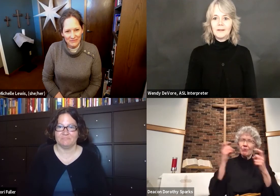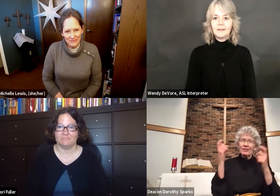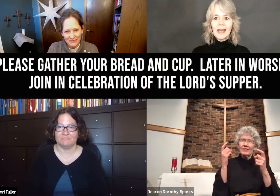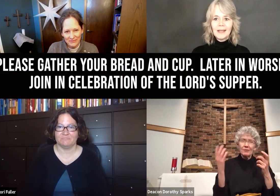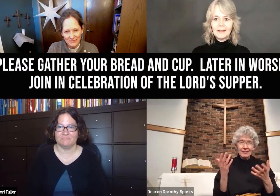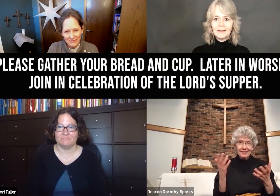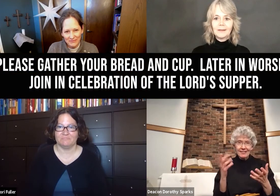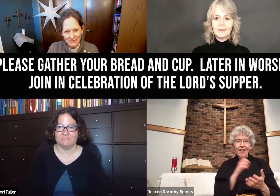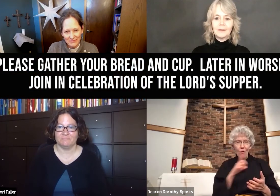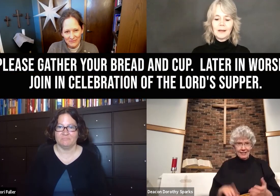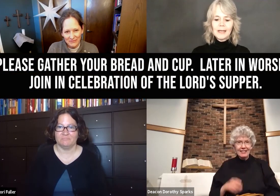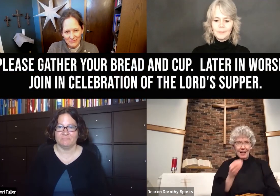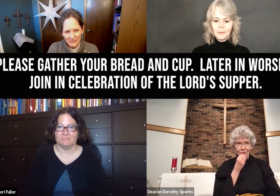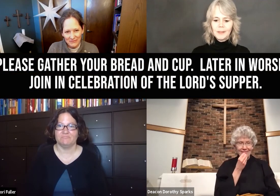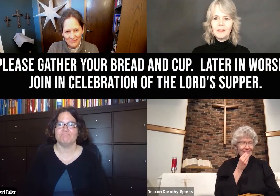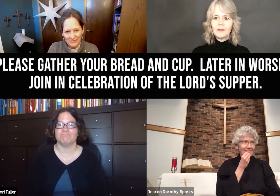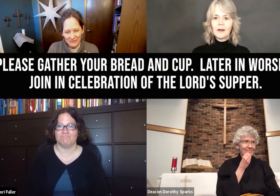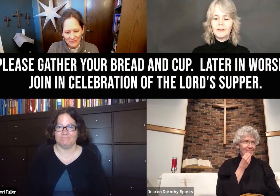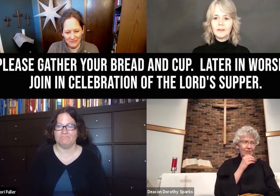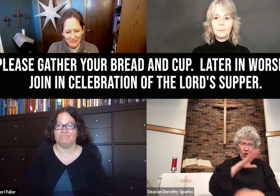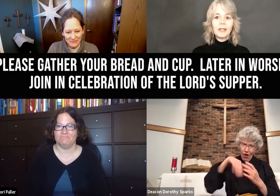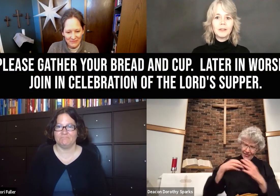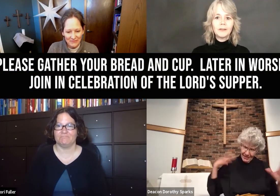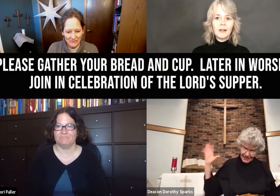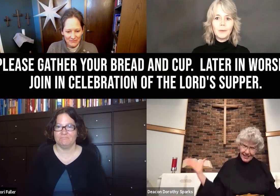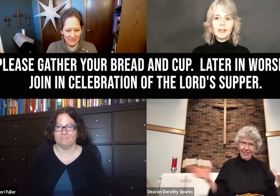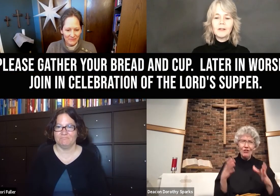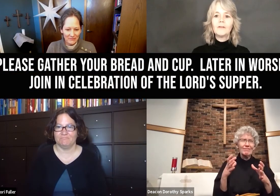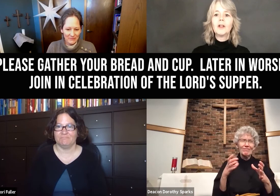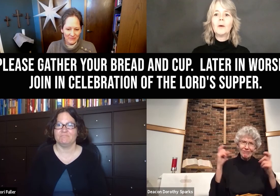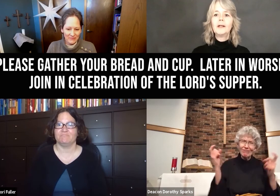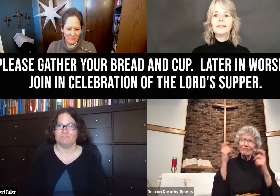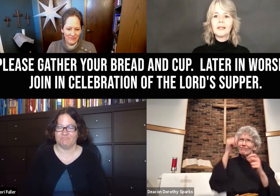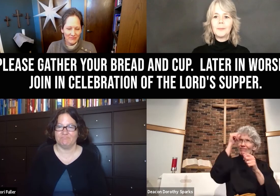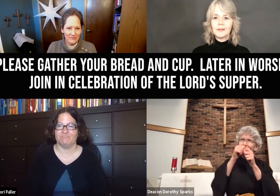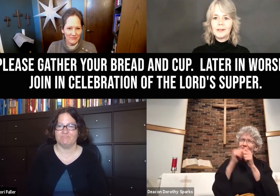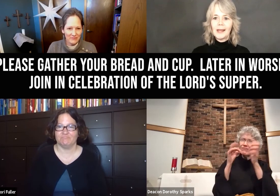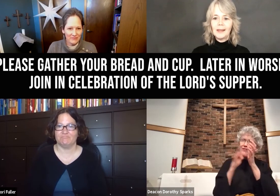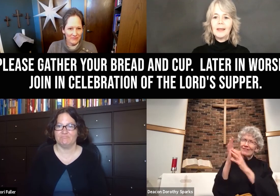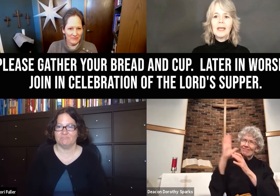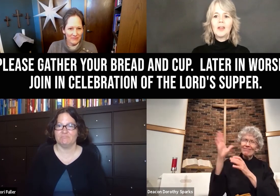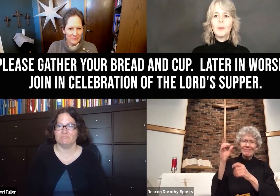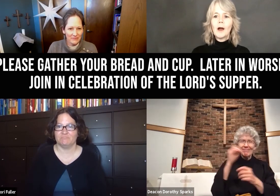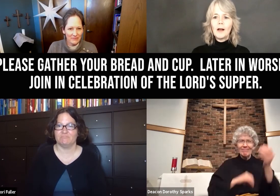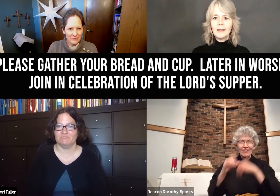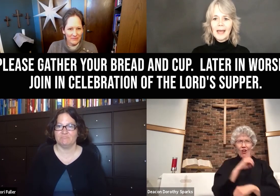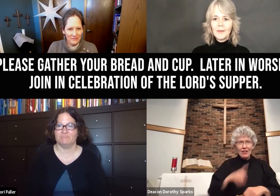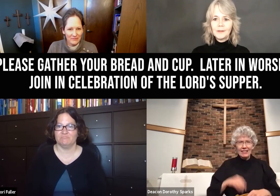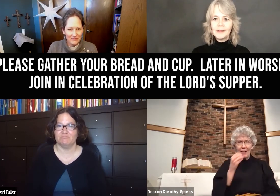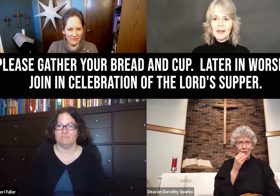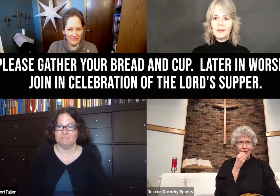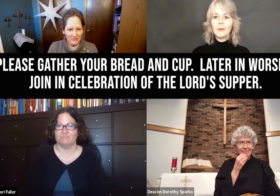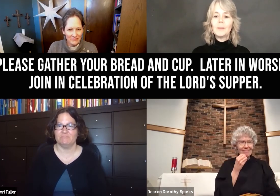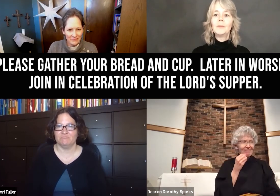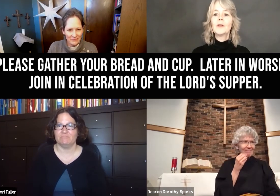And the second announcement is our special celebration of the Lord's Supper today. As we all